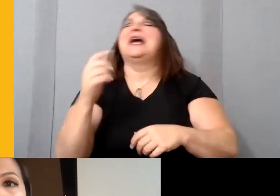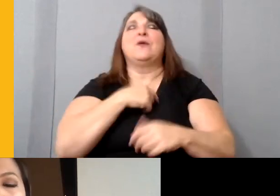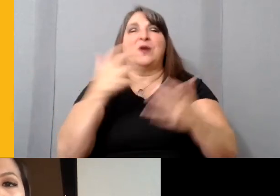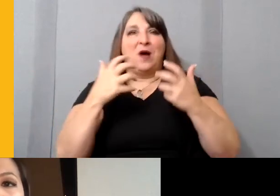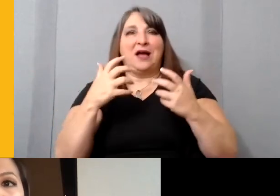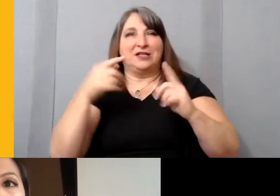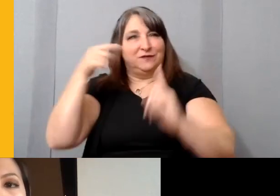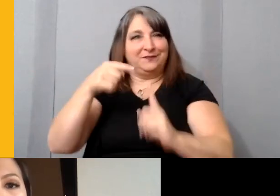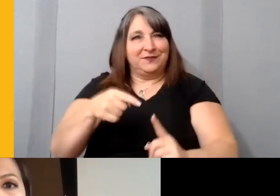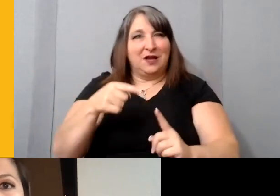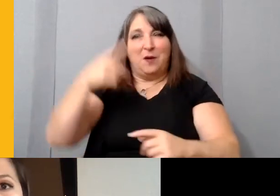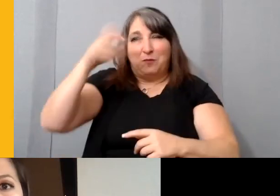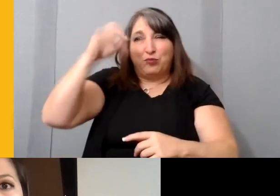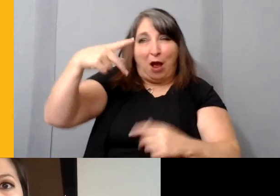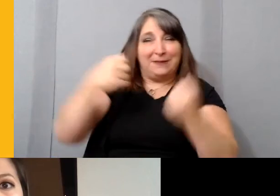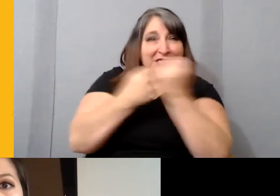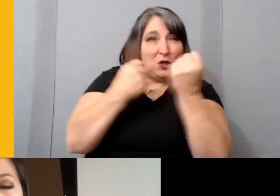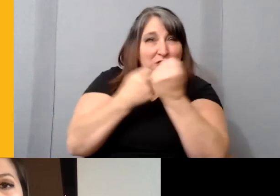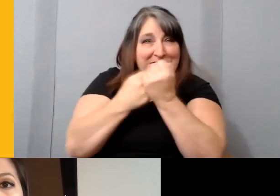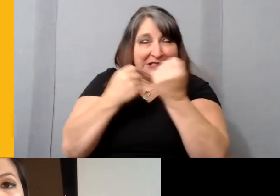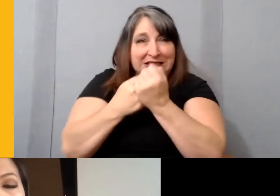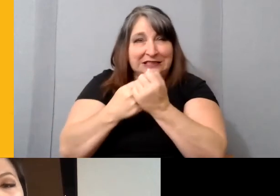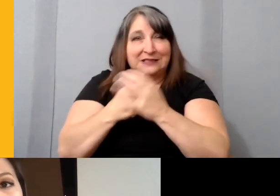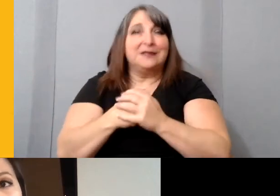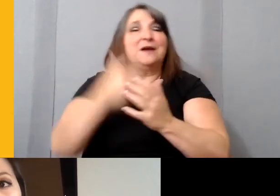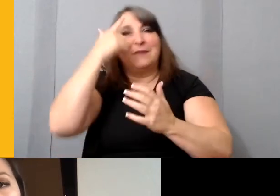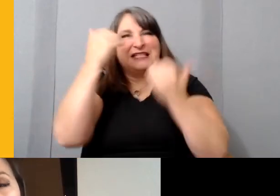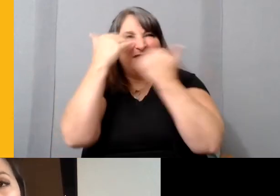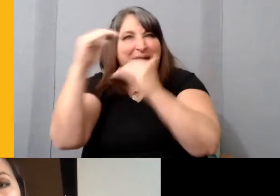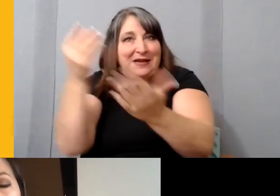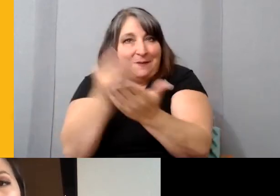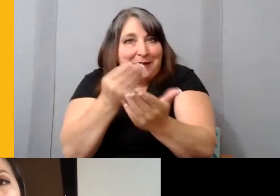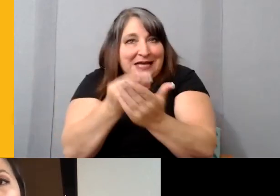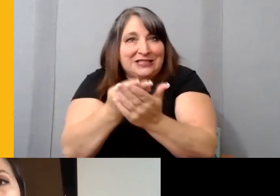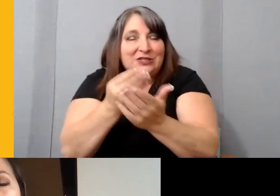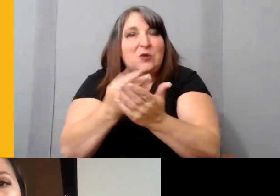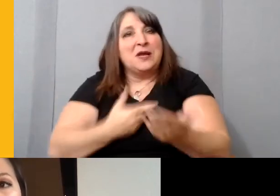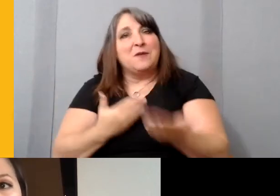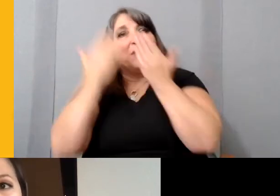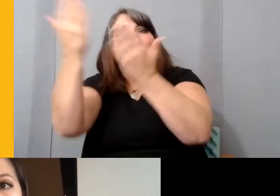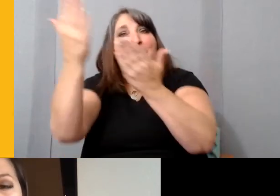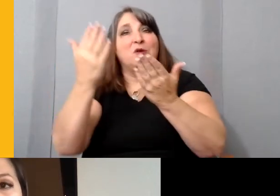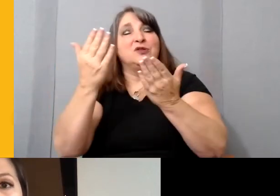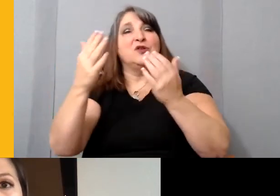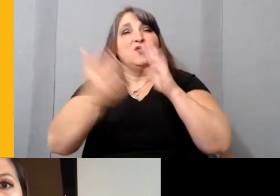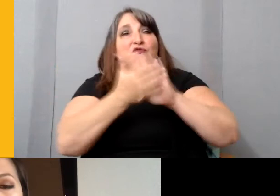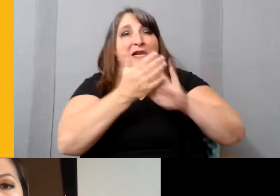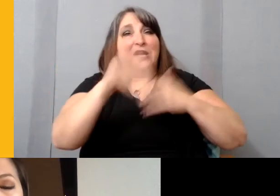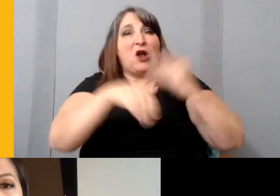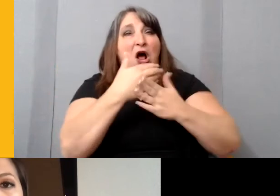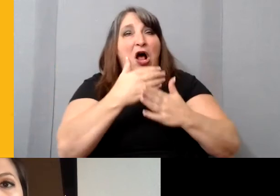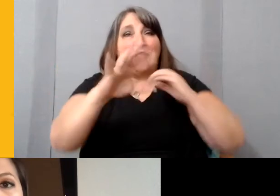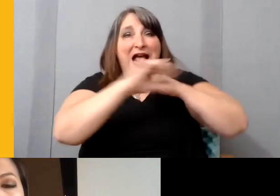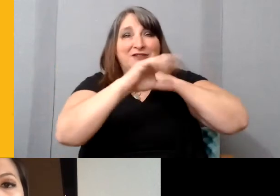endorsements and its full slate of endorsements. Because of the limited budget, we proposed running all advertising on Instagram